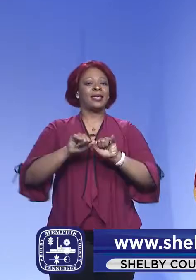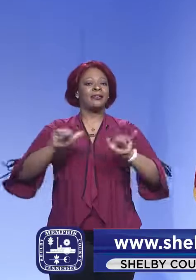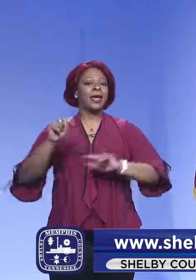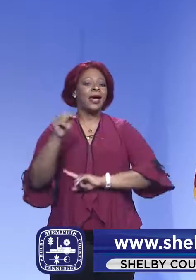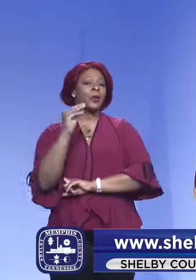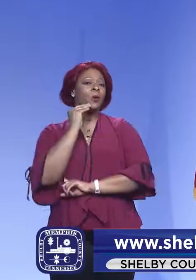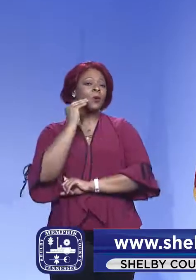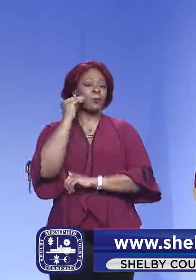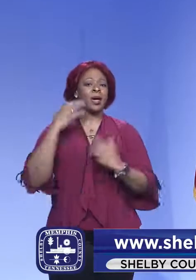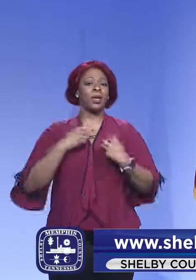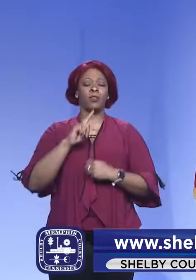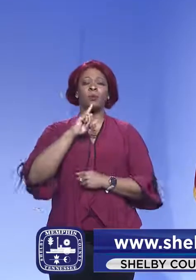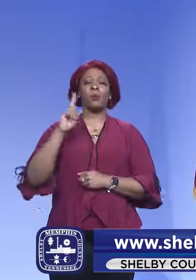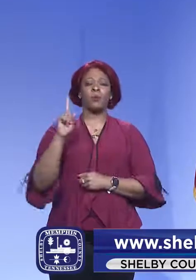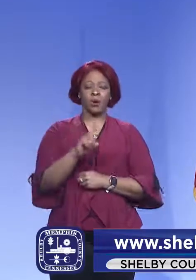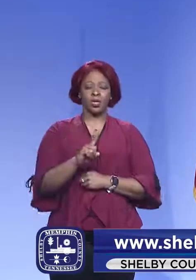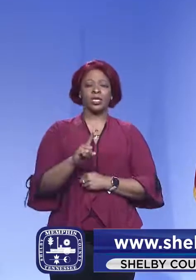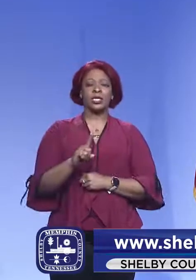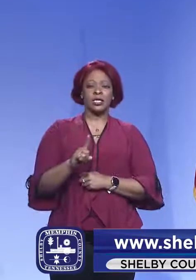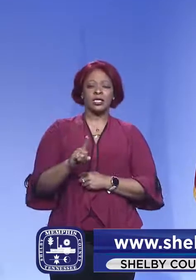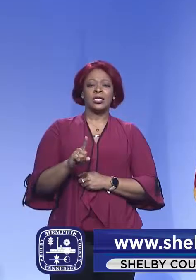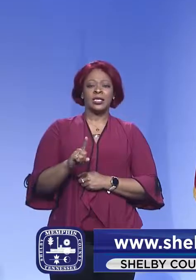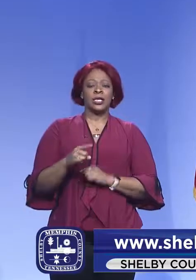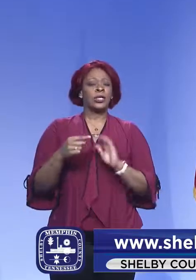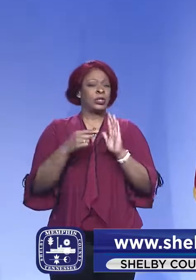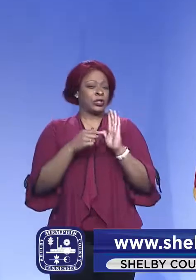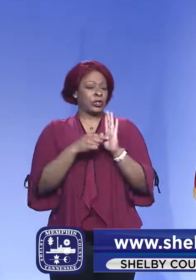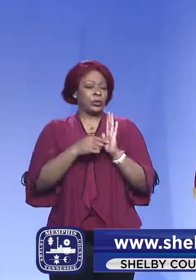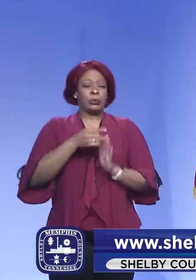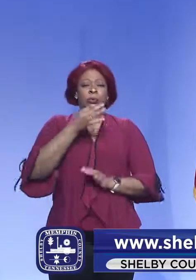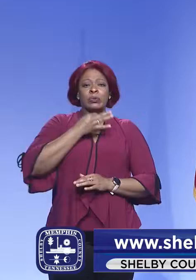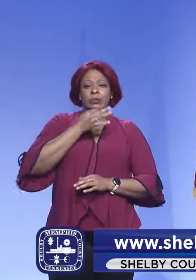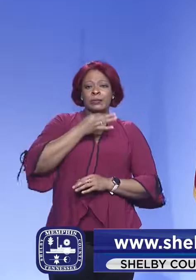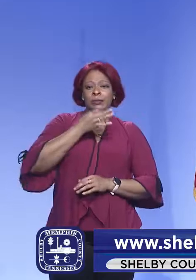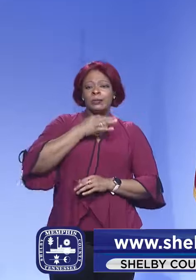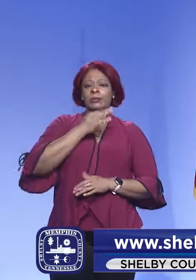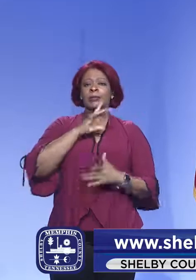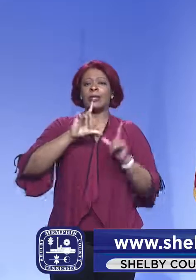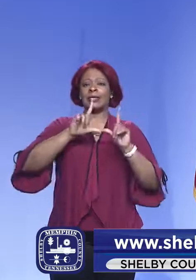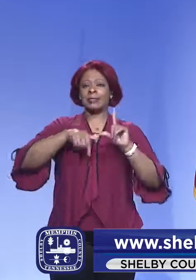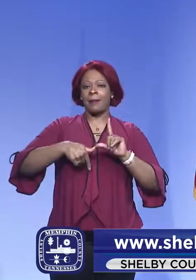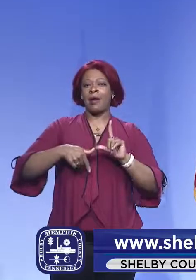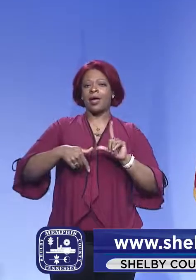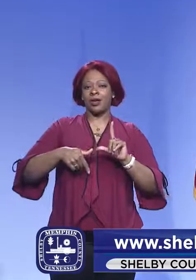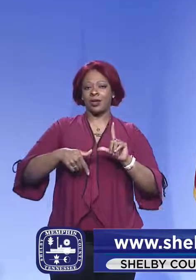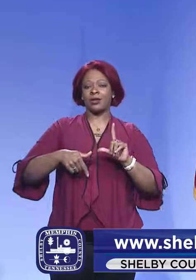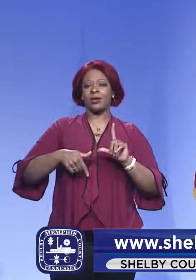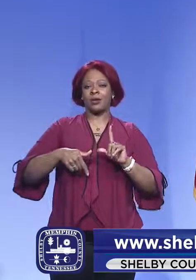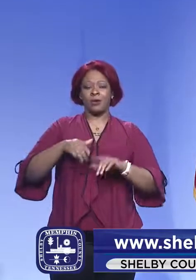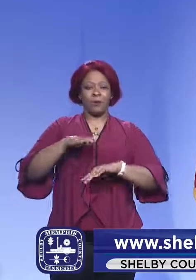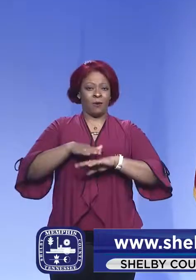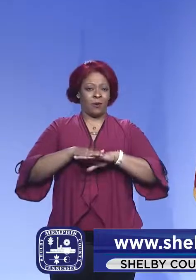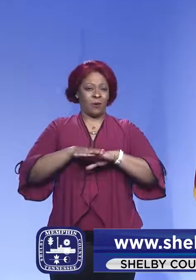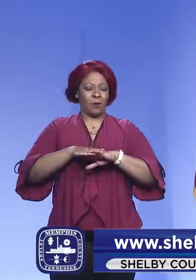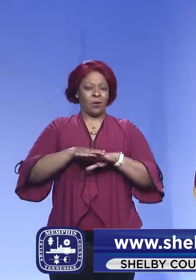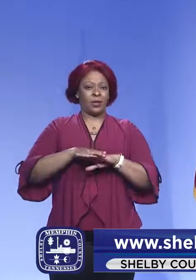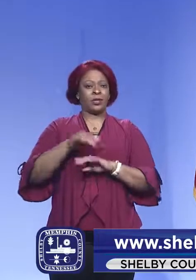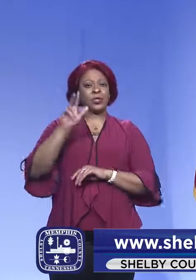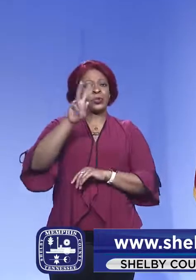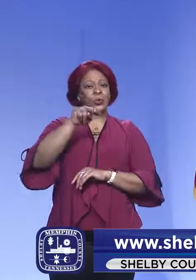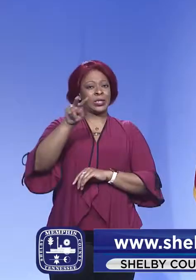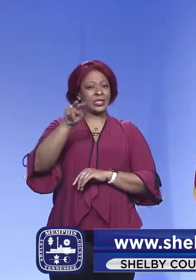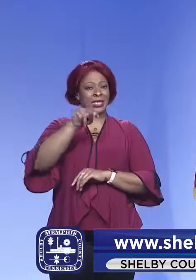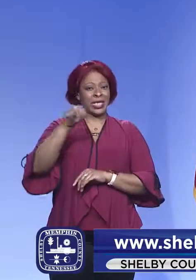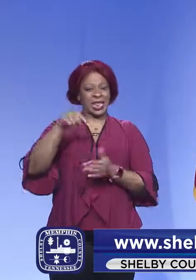Home health order is due to expire on the